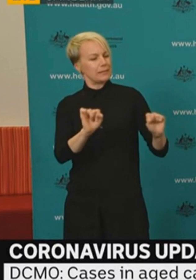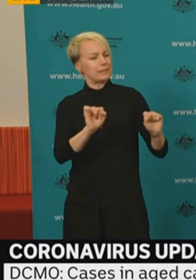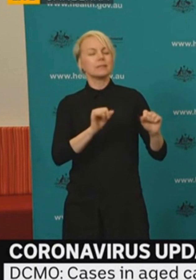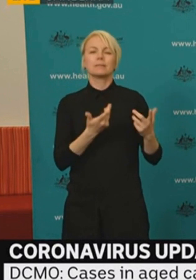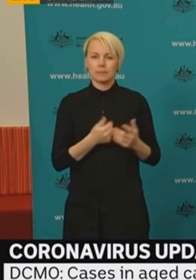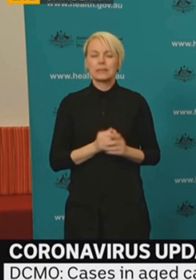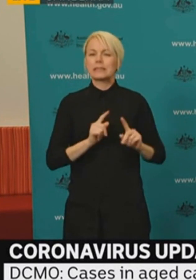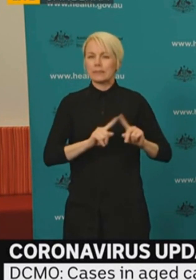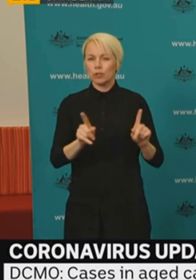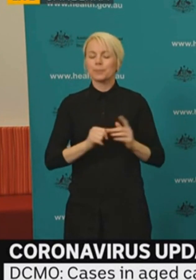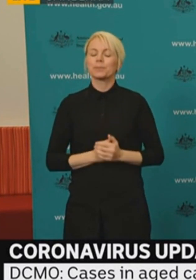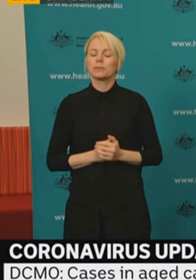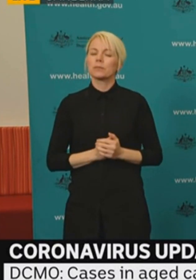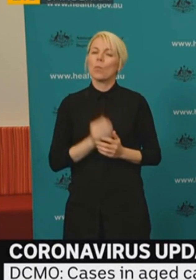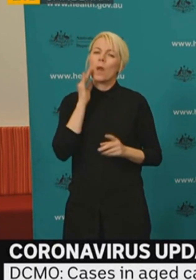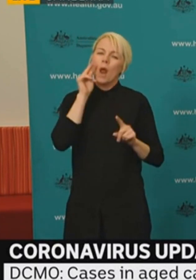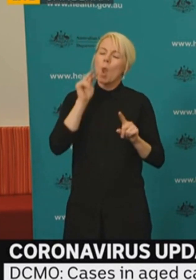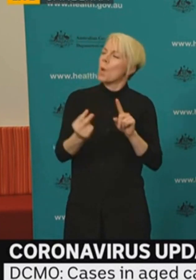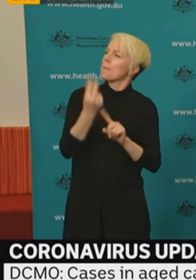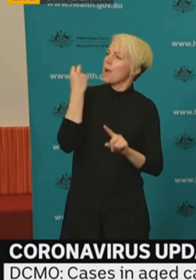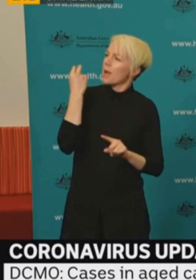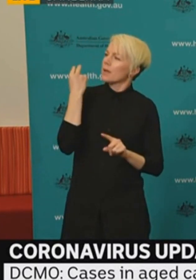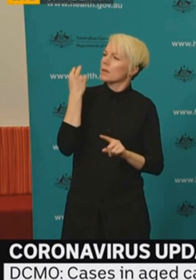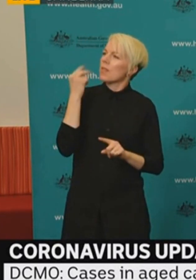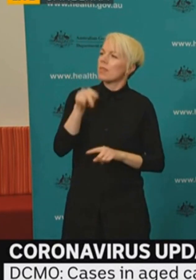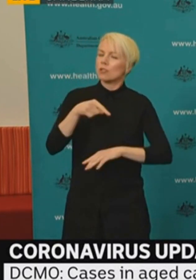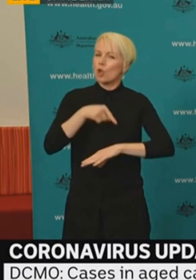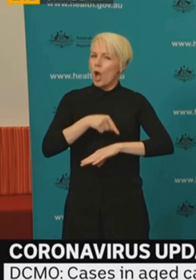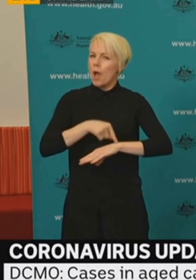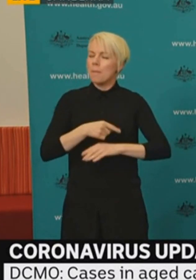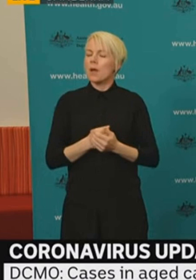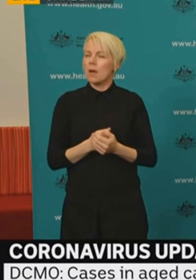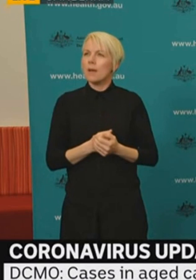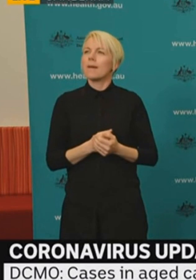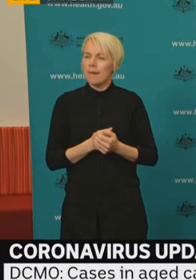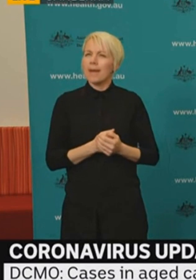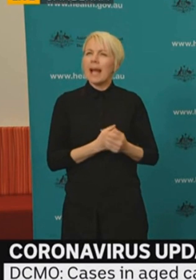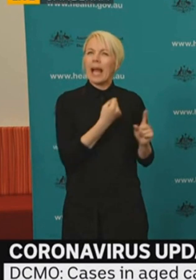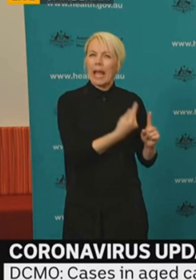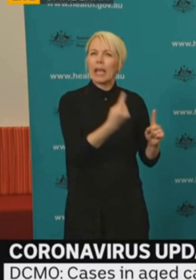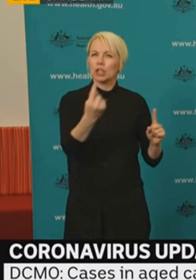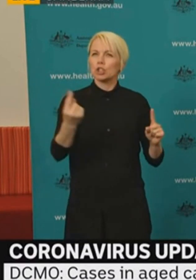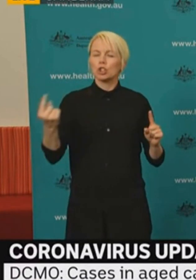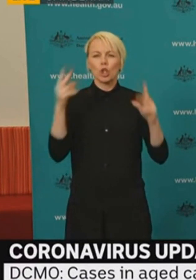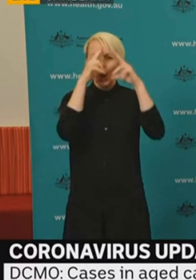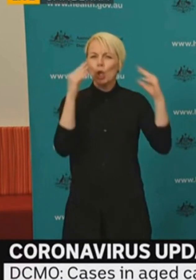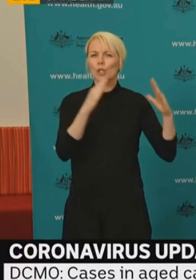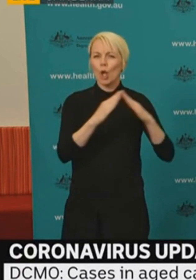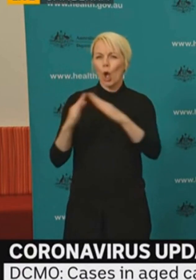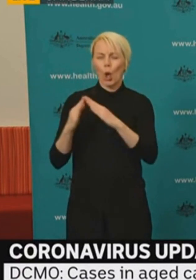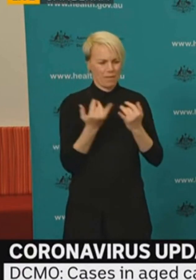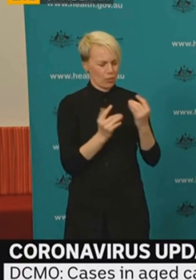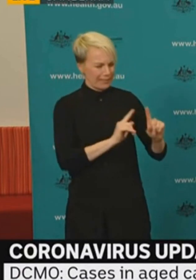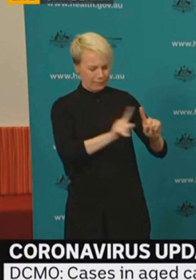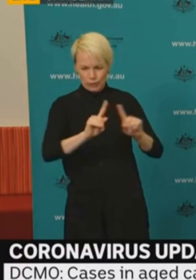could quickly appreciate that COVID-19 would behave very differently in those institutions, based on the